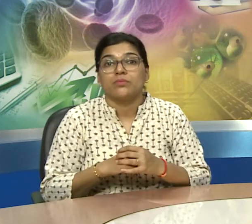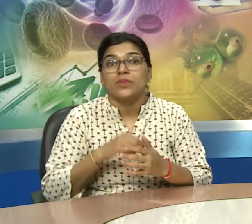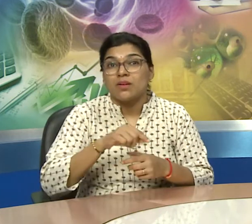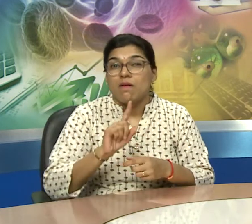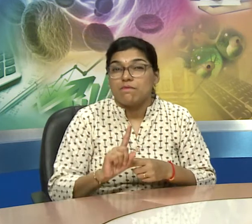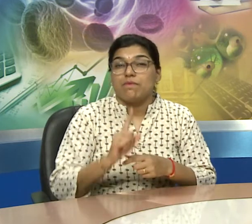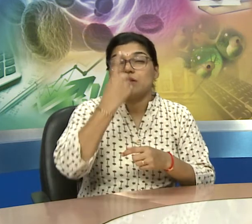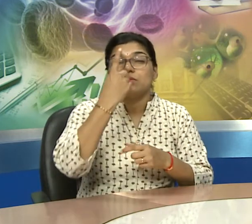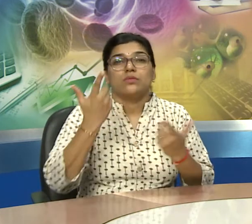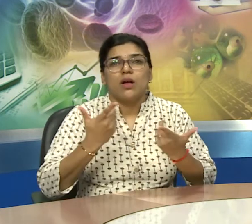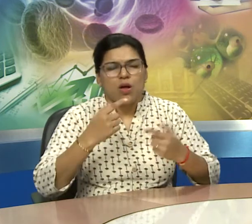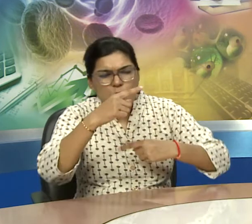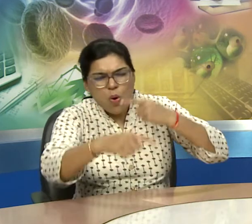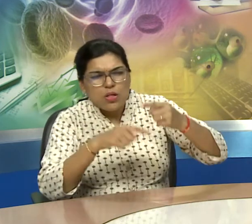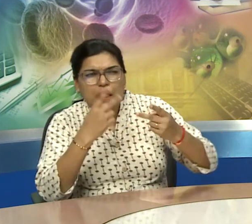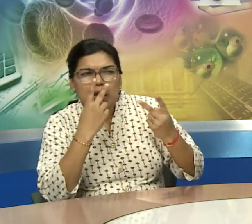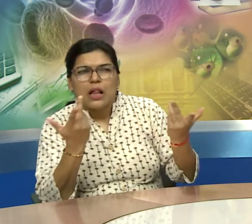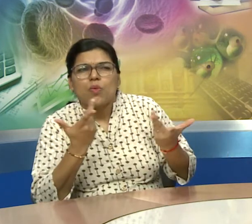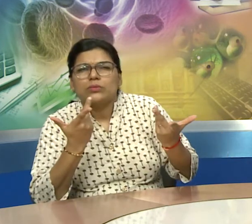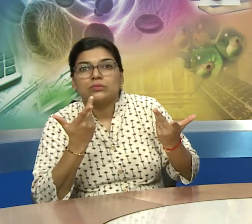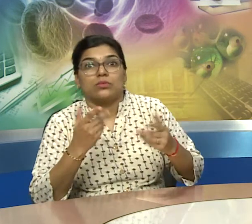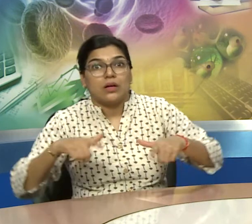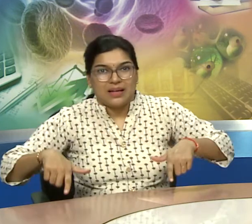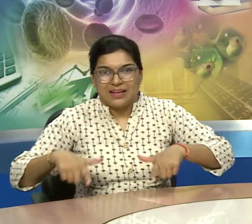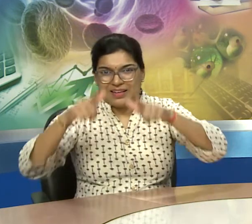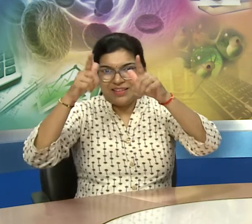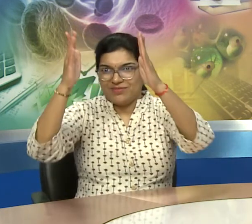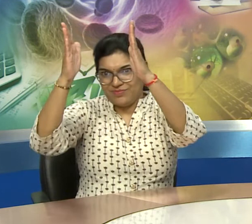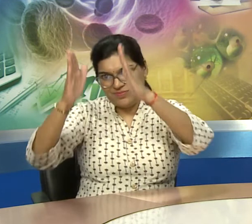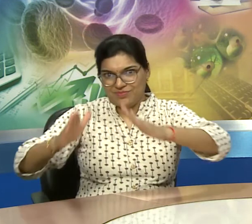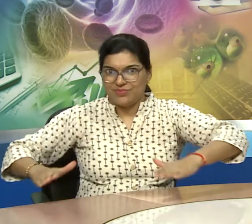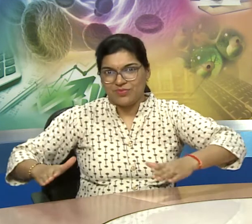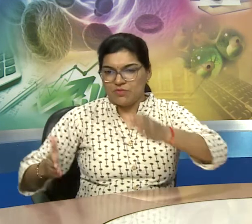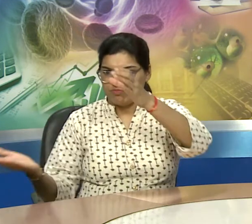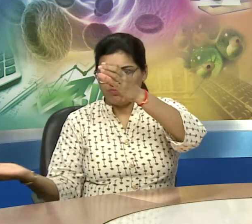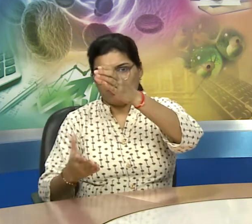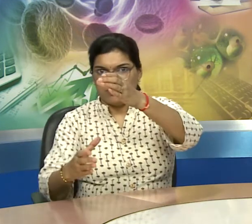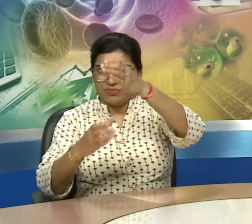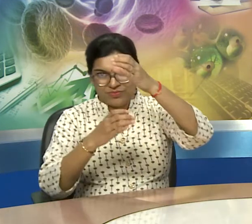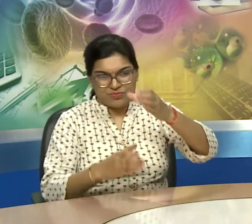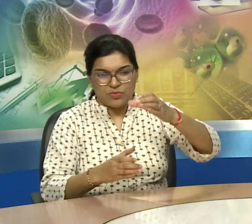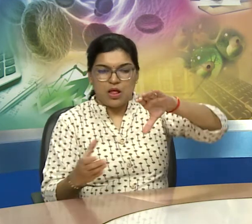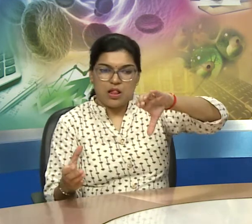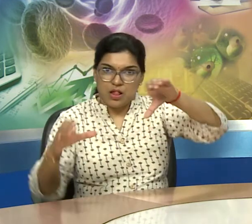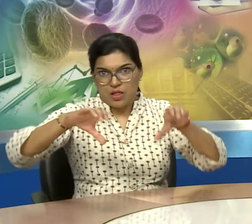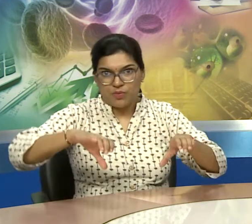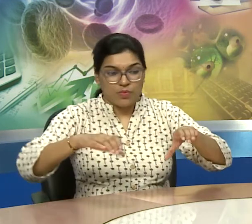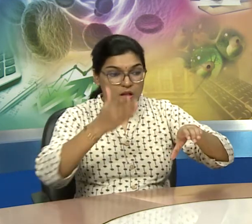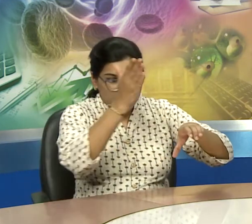So in all these three places, wheels were used. And the first wheel